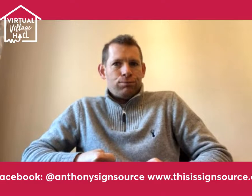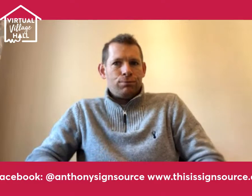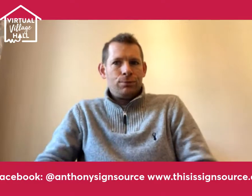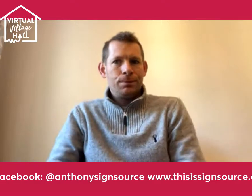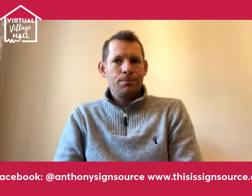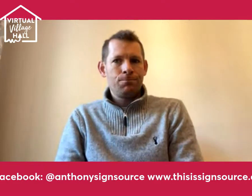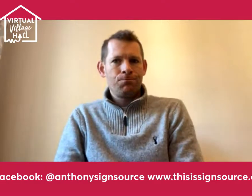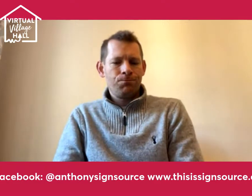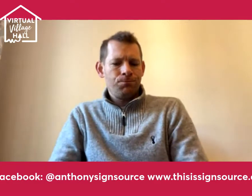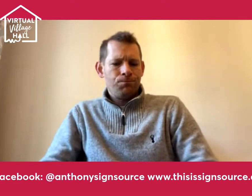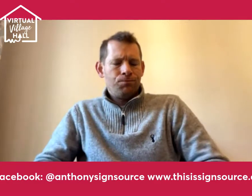or big,